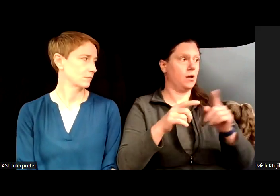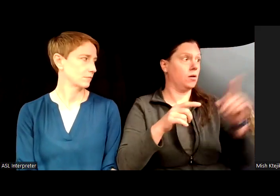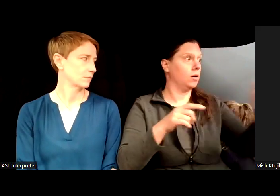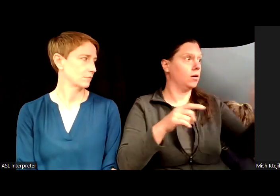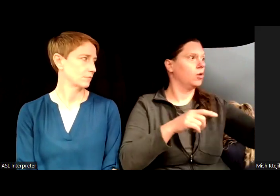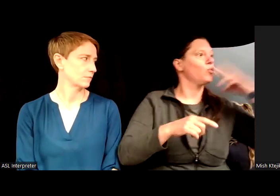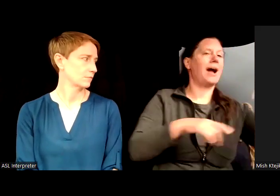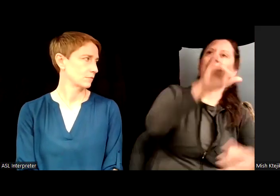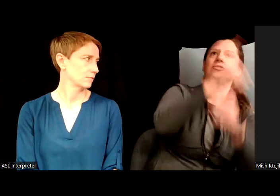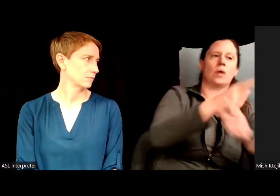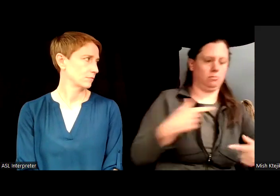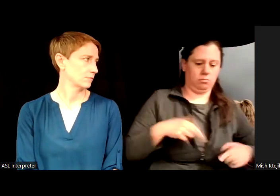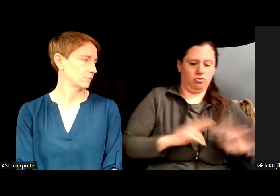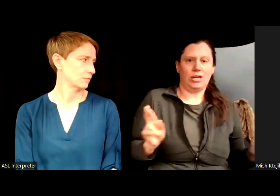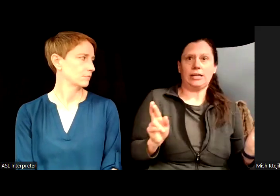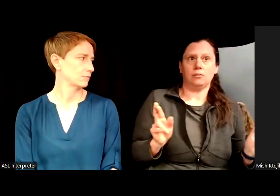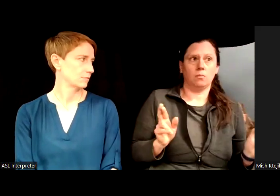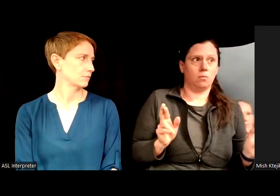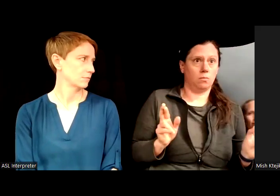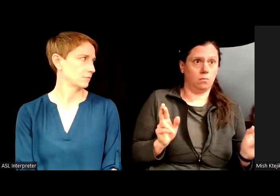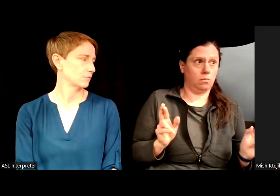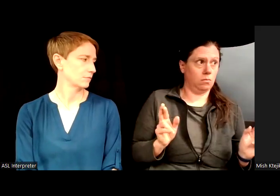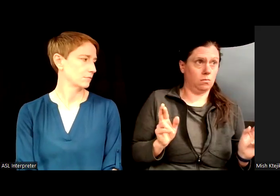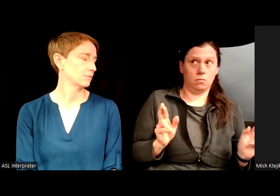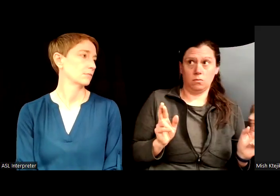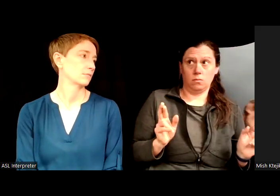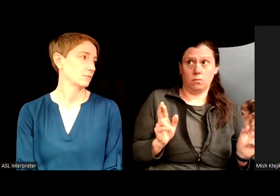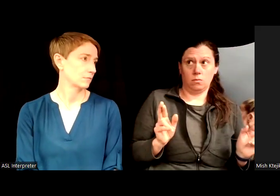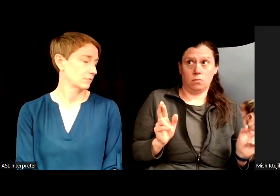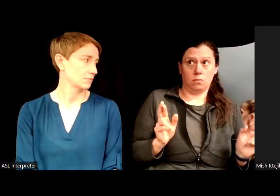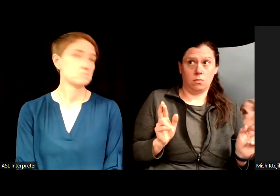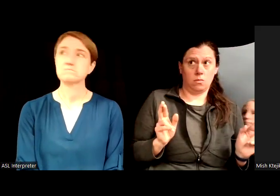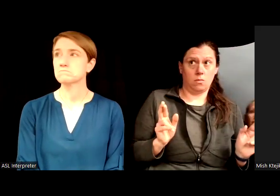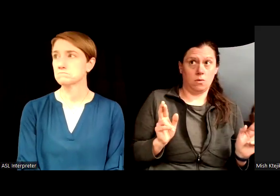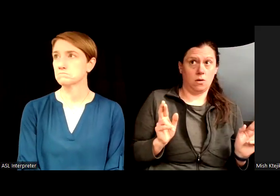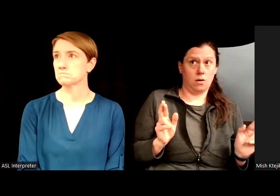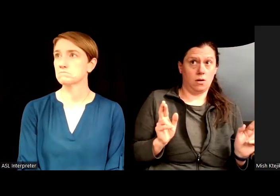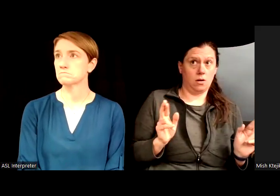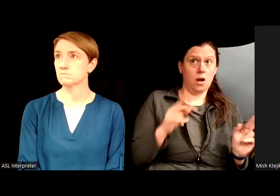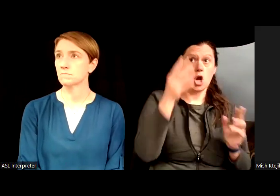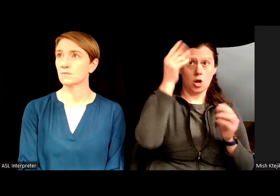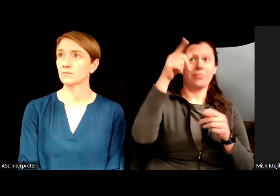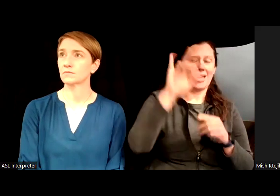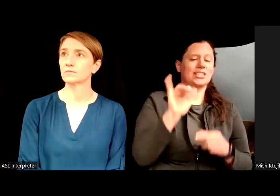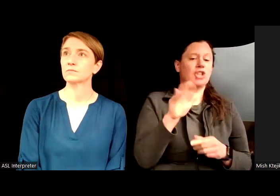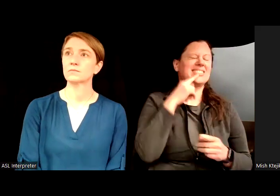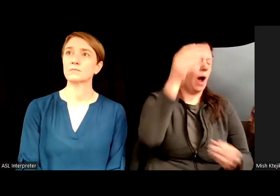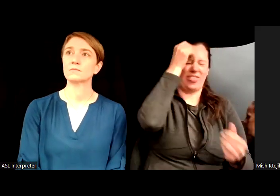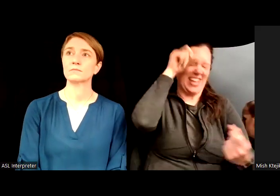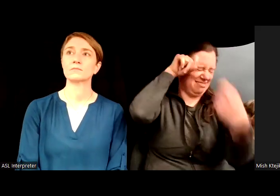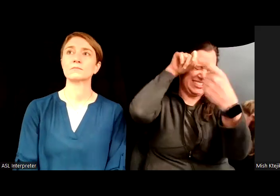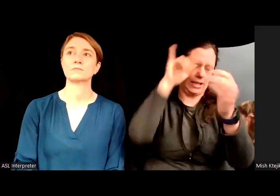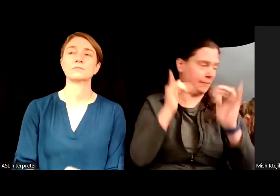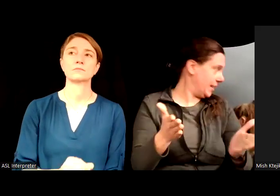respond, sign the response. And then that way we're here, we're ready. Correct? John was